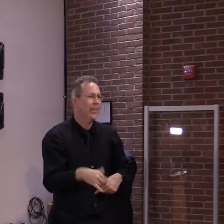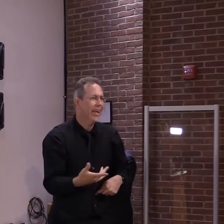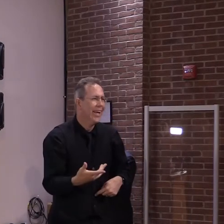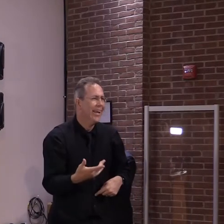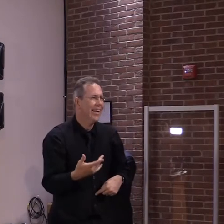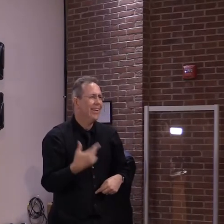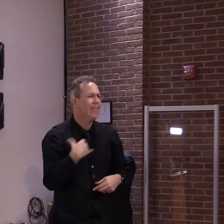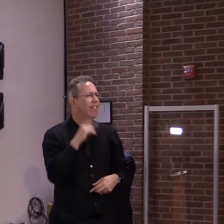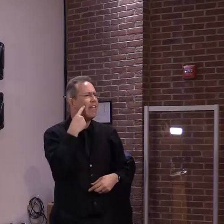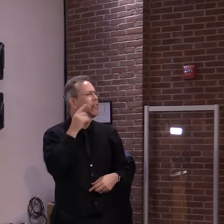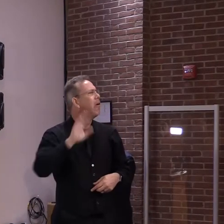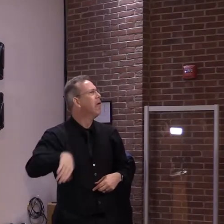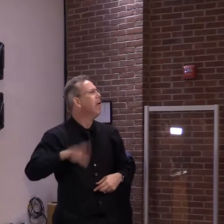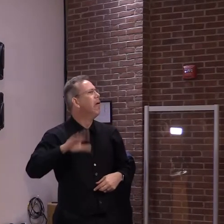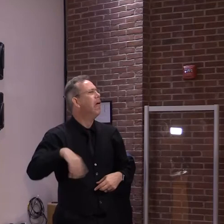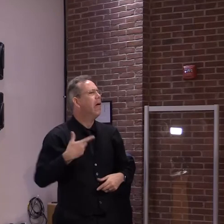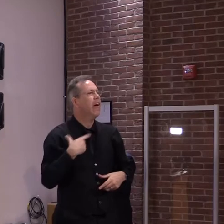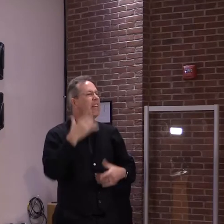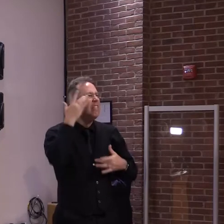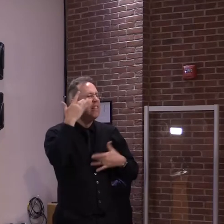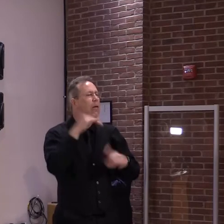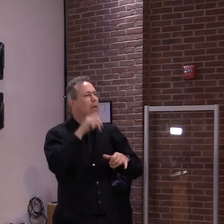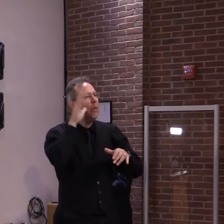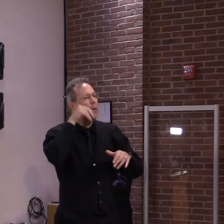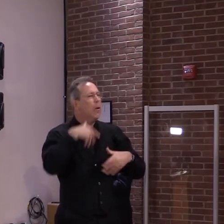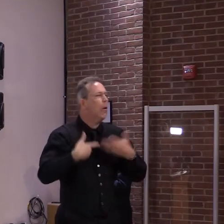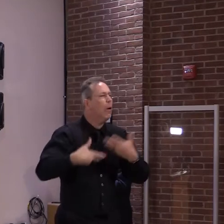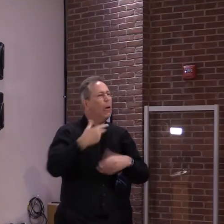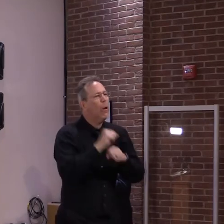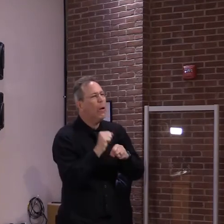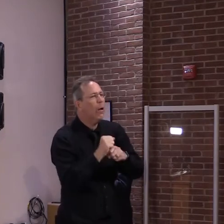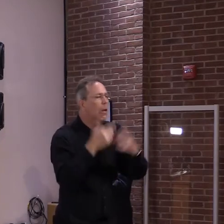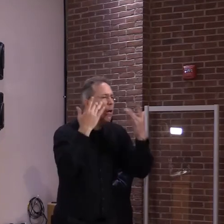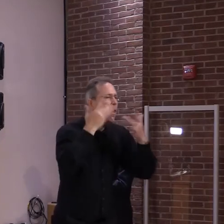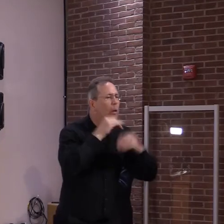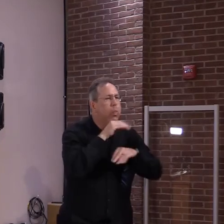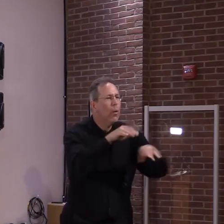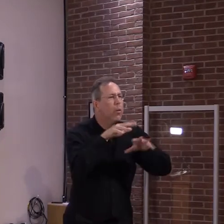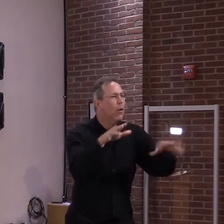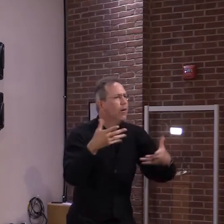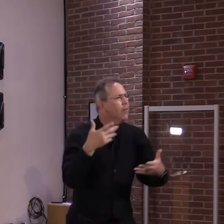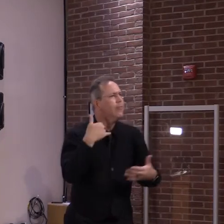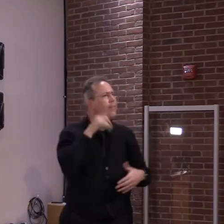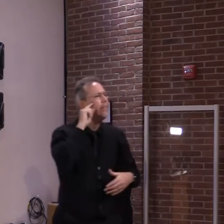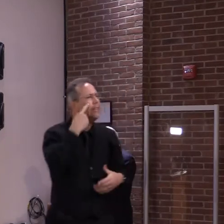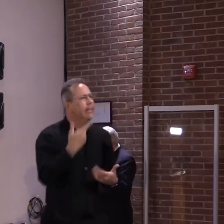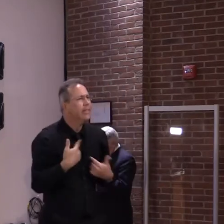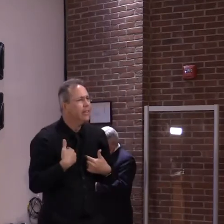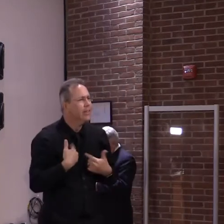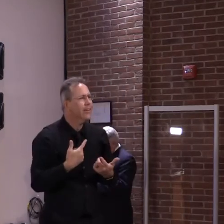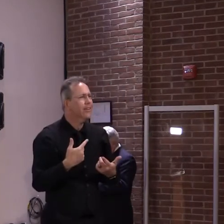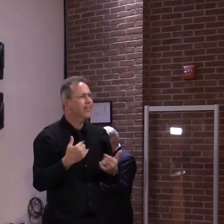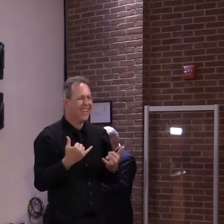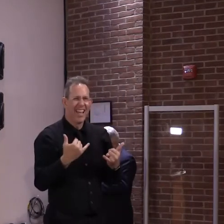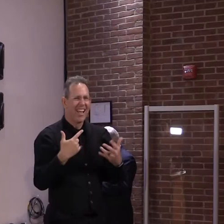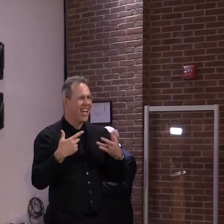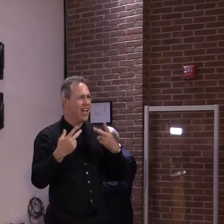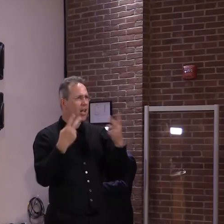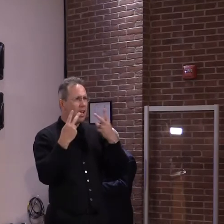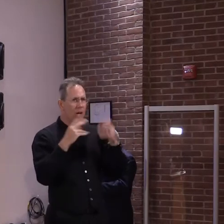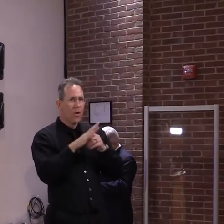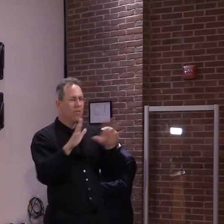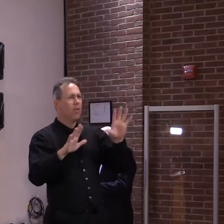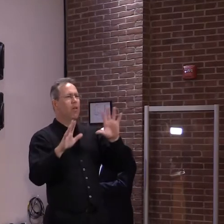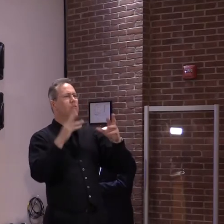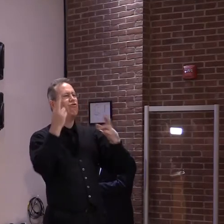a dramatic impact just on people's psyches. Forget about whether it would impact the future flu seasons, et